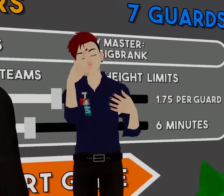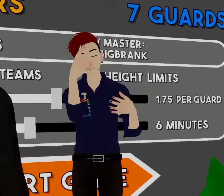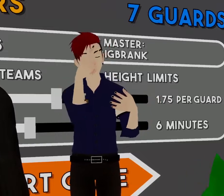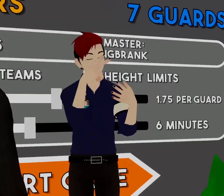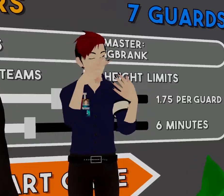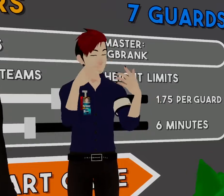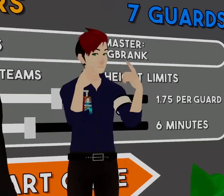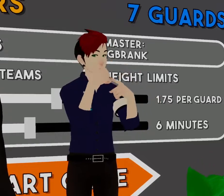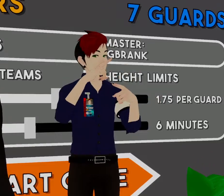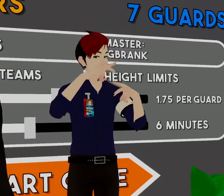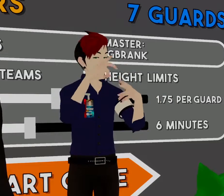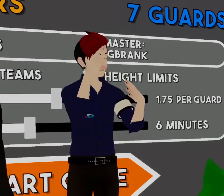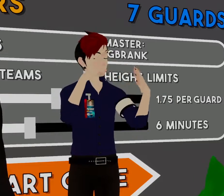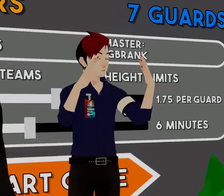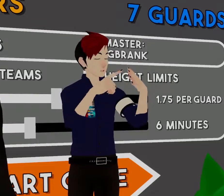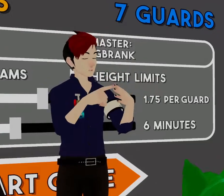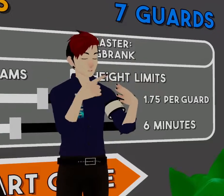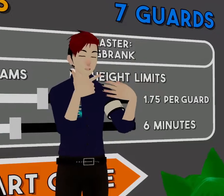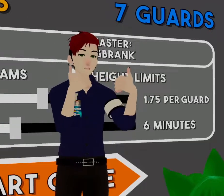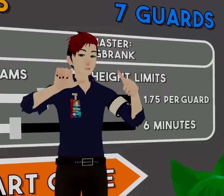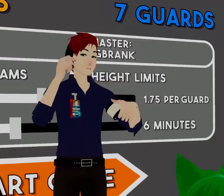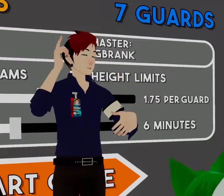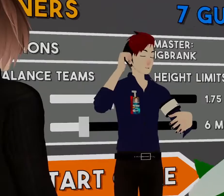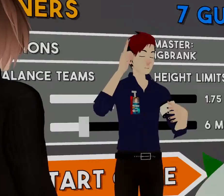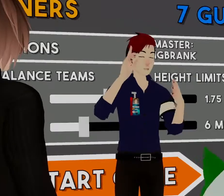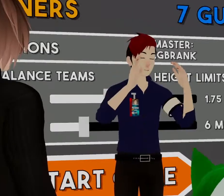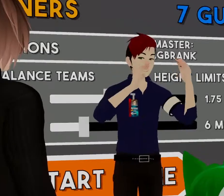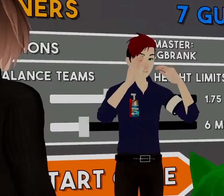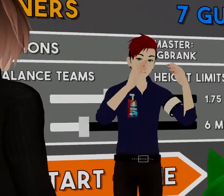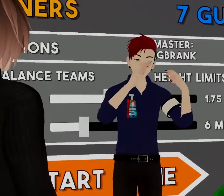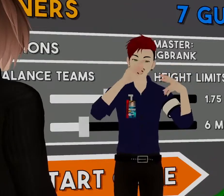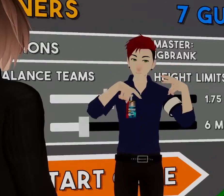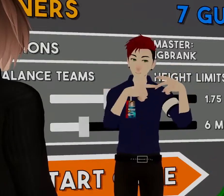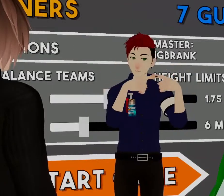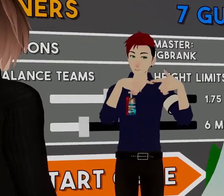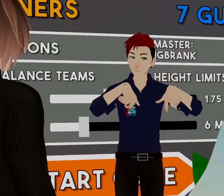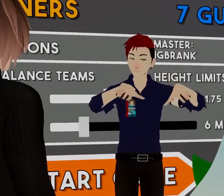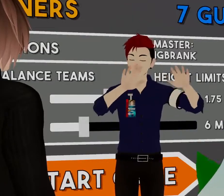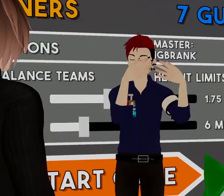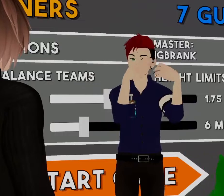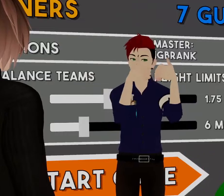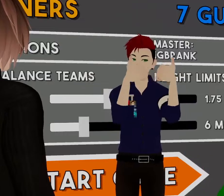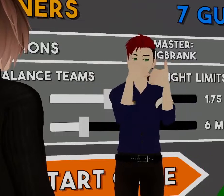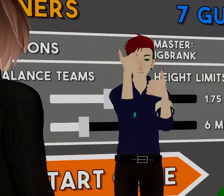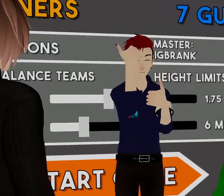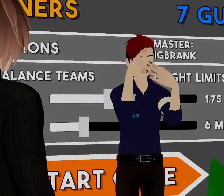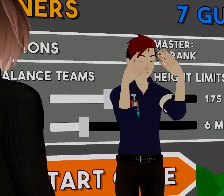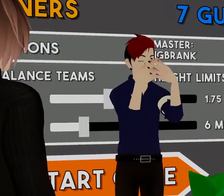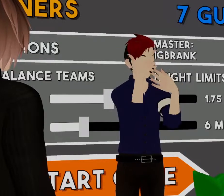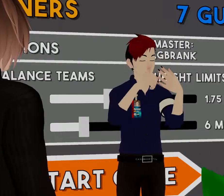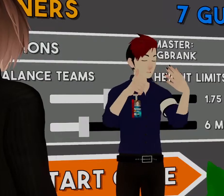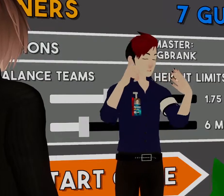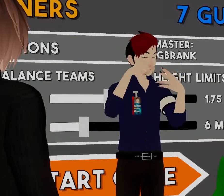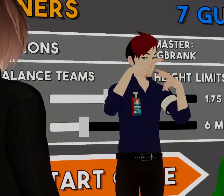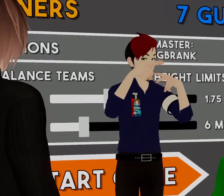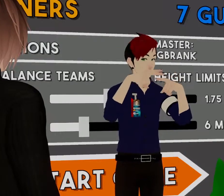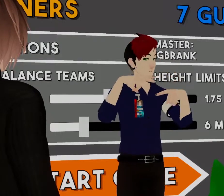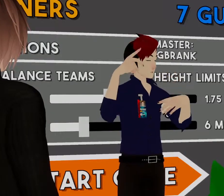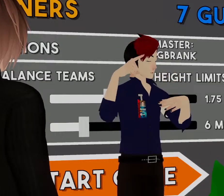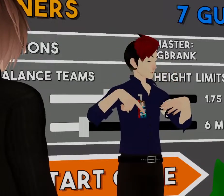Just two random vocab I thought of. I'm trying to like listen to your conversations while we're playing the game. Think of any other vocab we